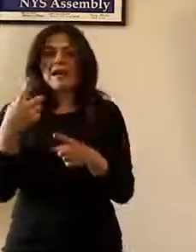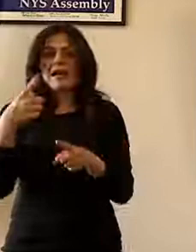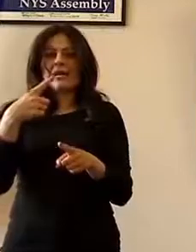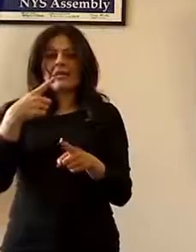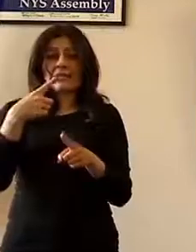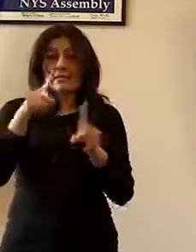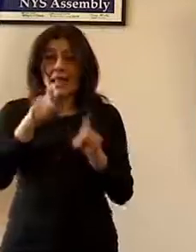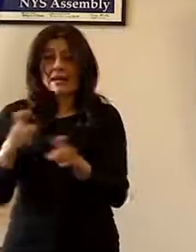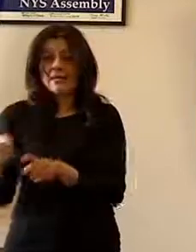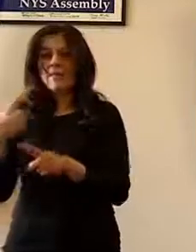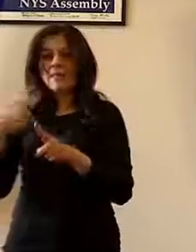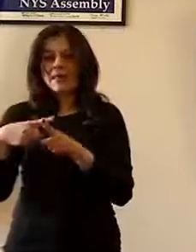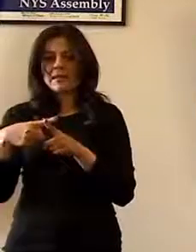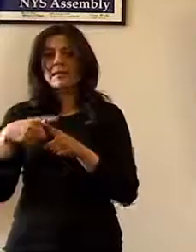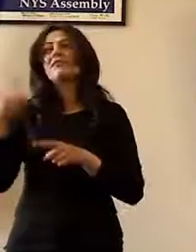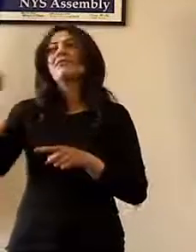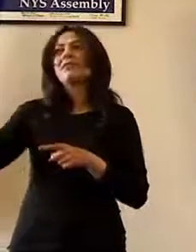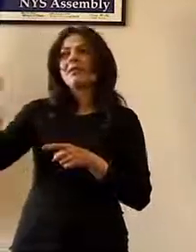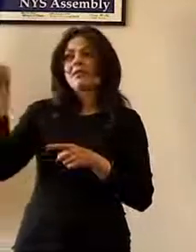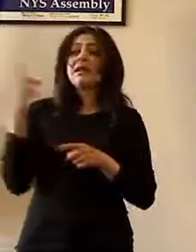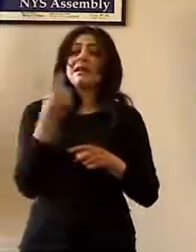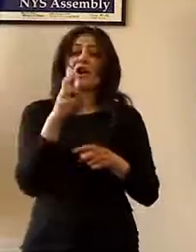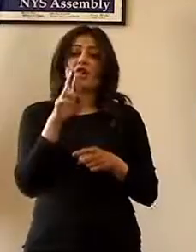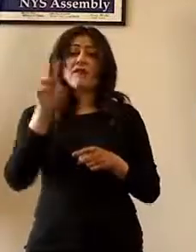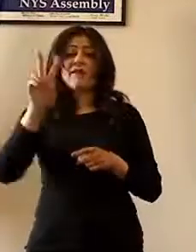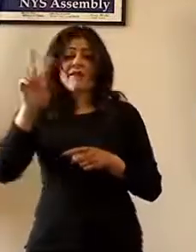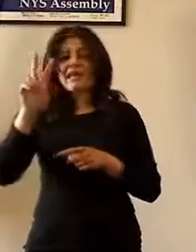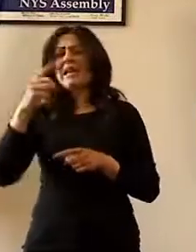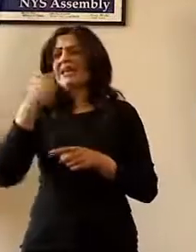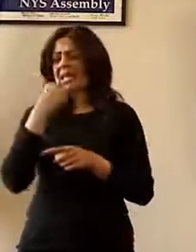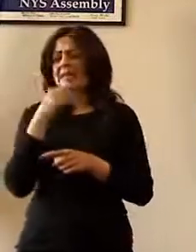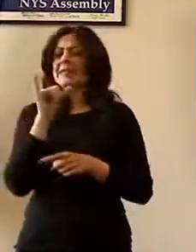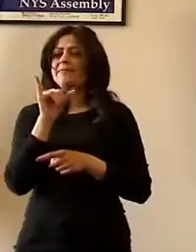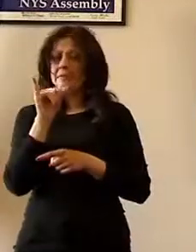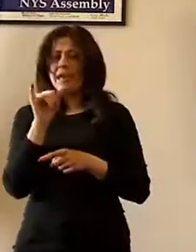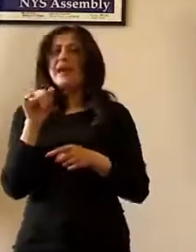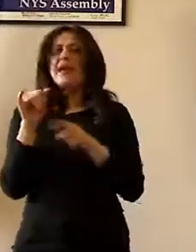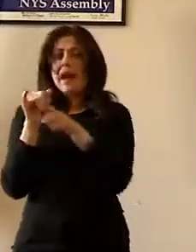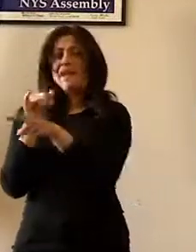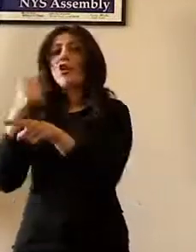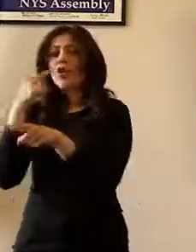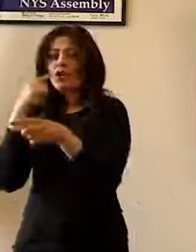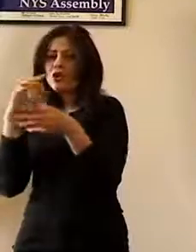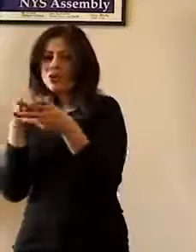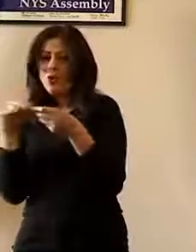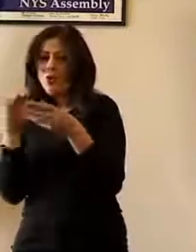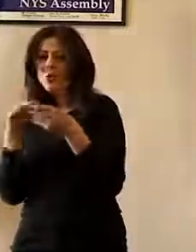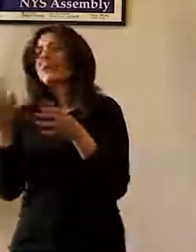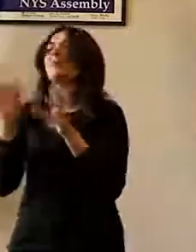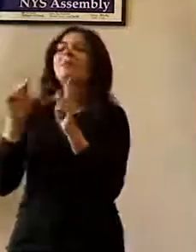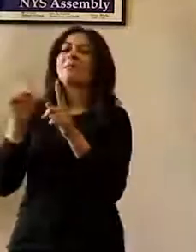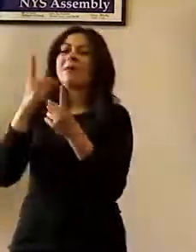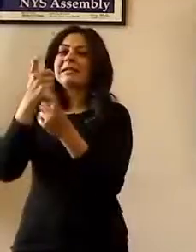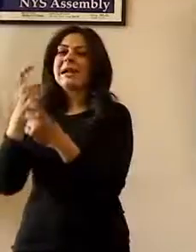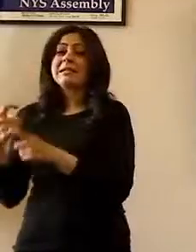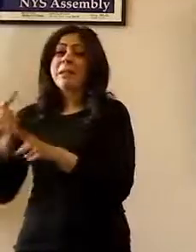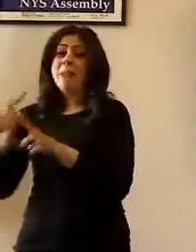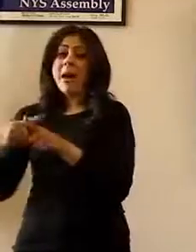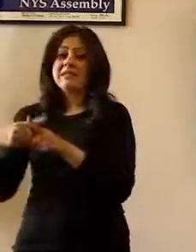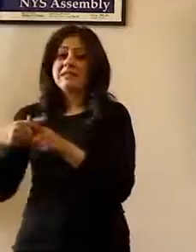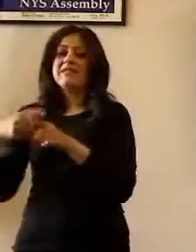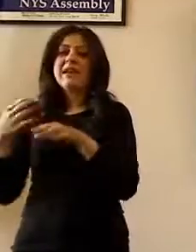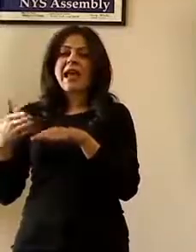anecdotal, but yes, people have tested positive after vaccination. That does not mean it's